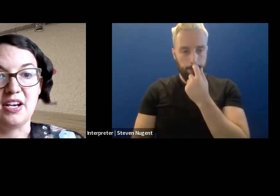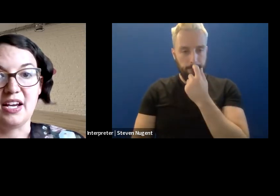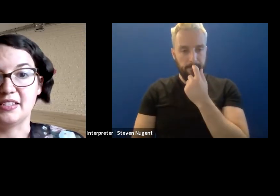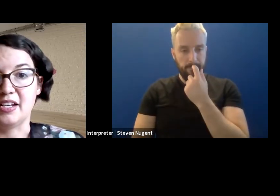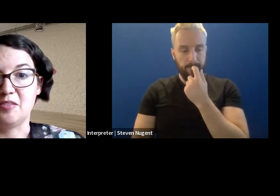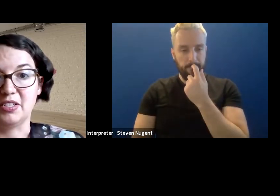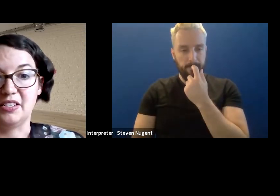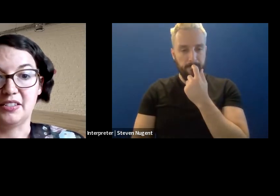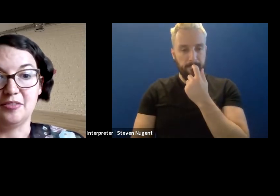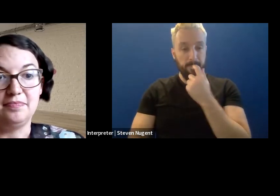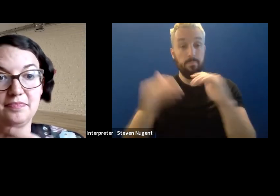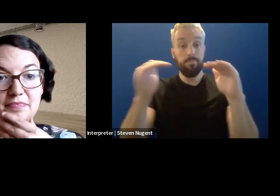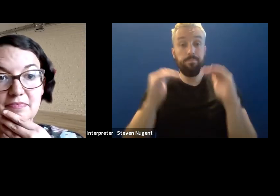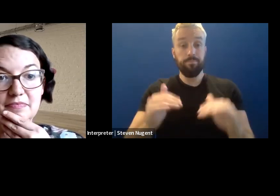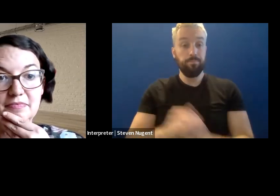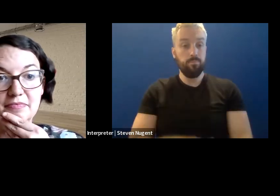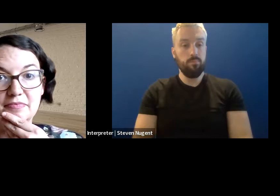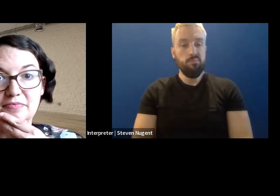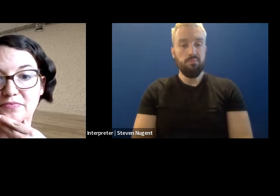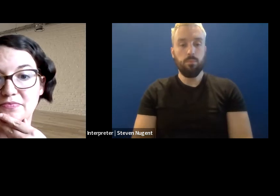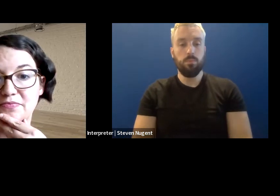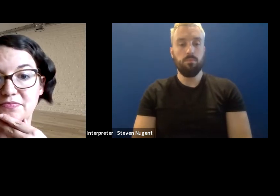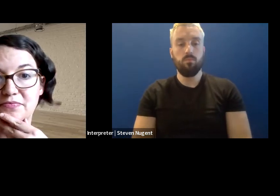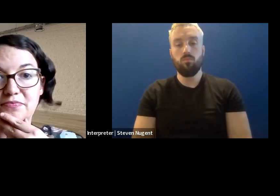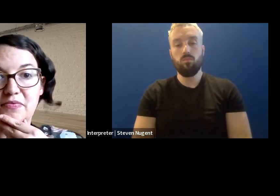So next slide, please.